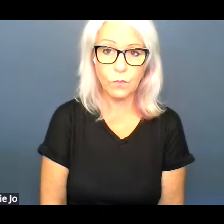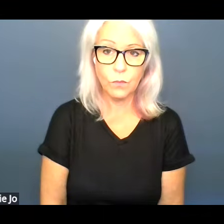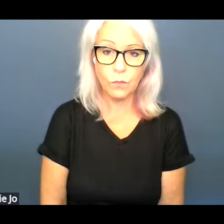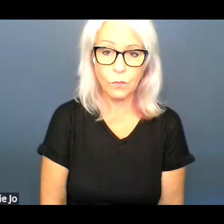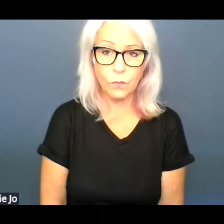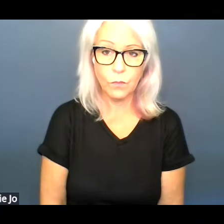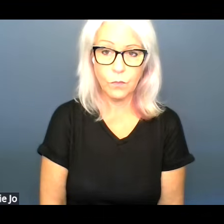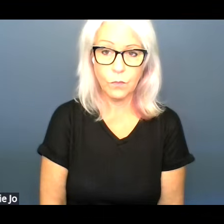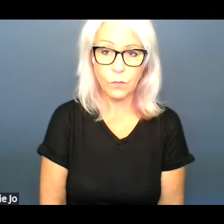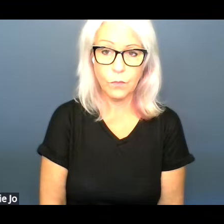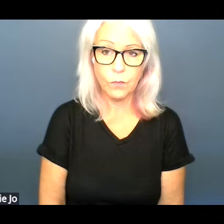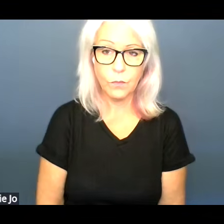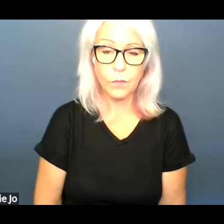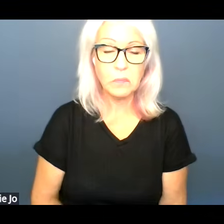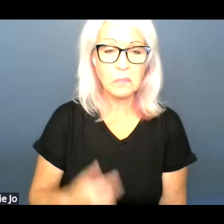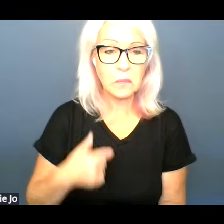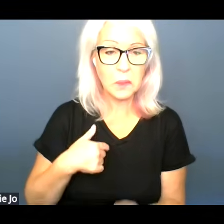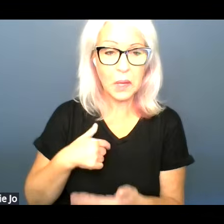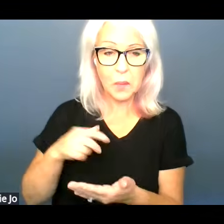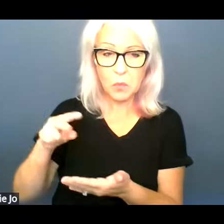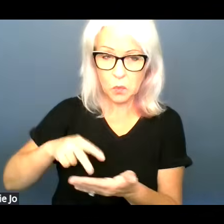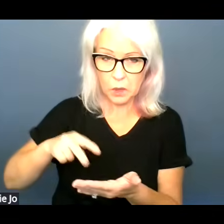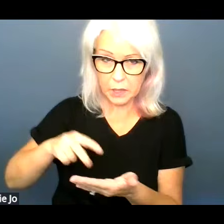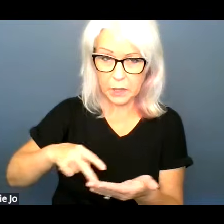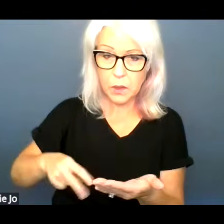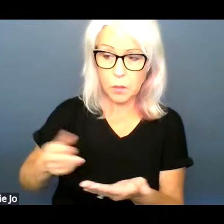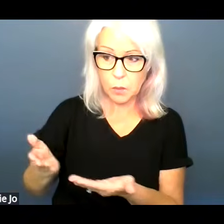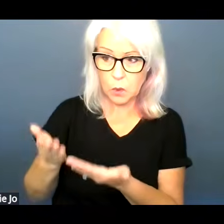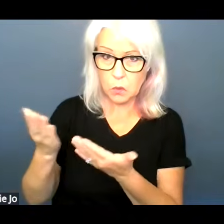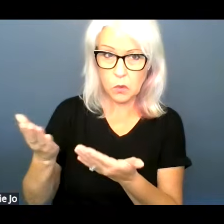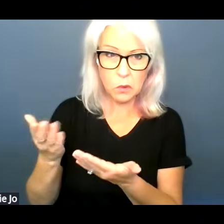your proposal, it simply changes the order Mhm. of these.